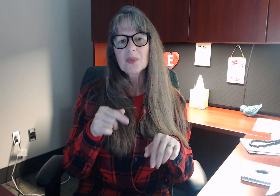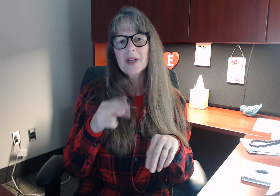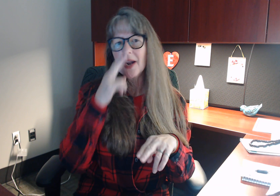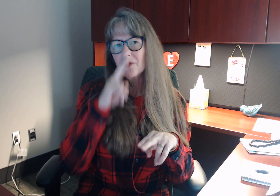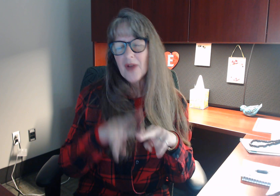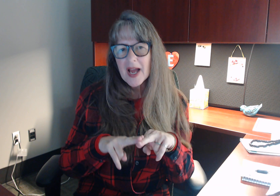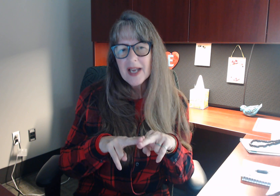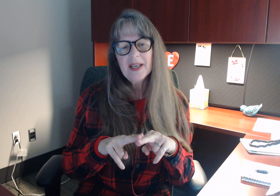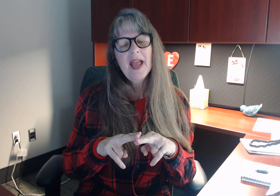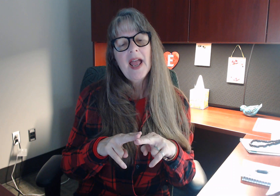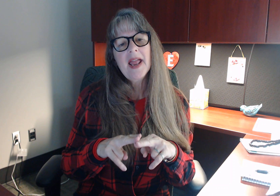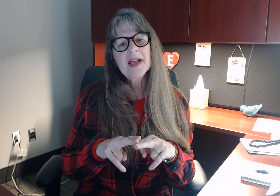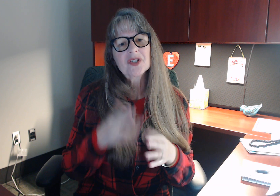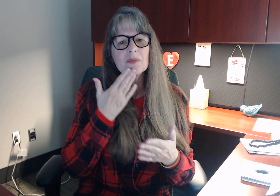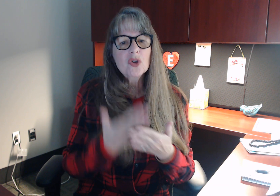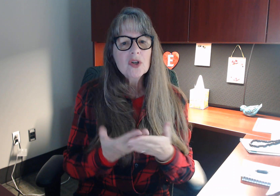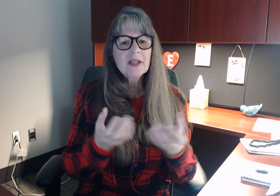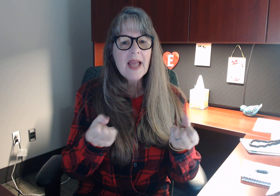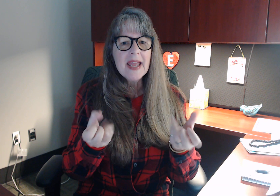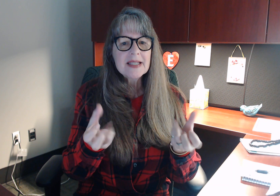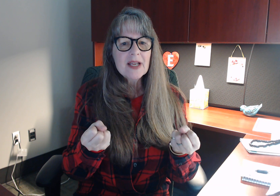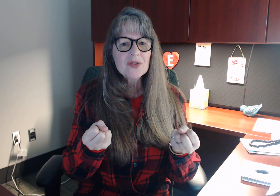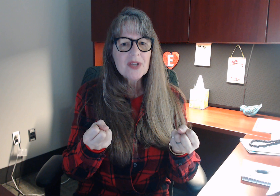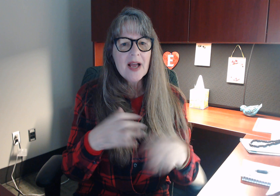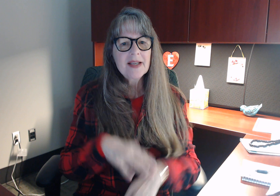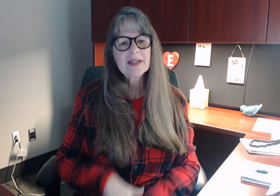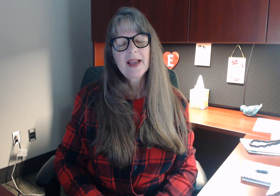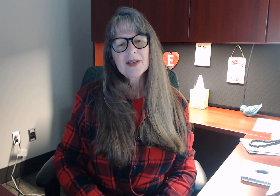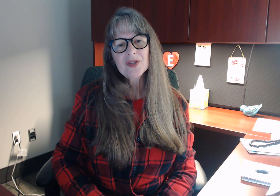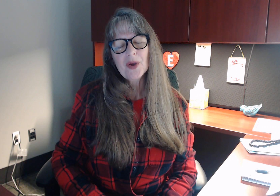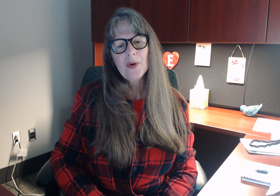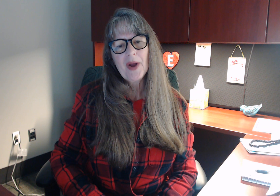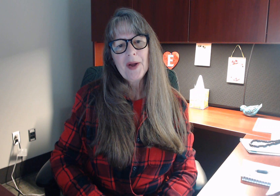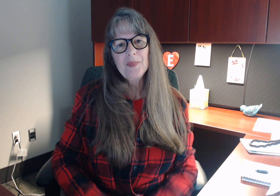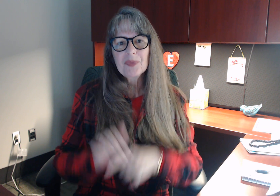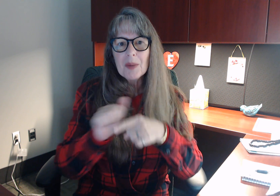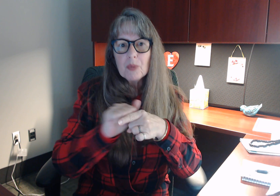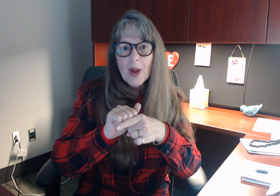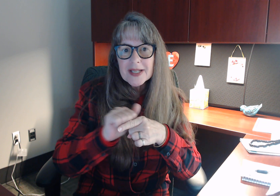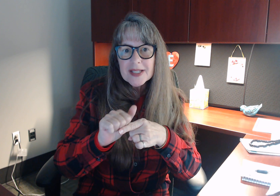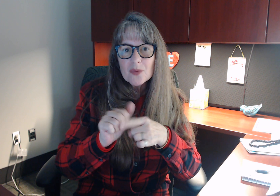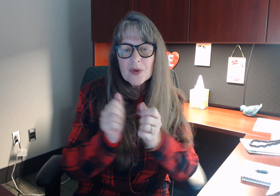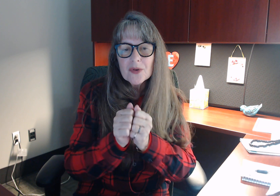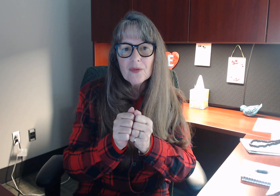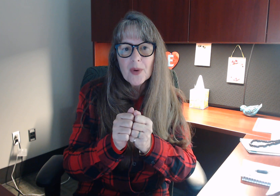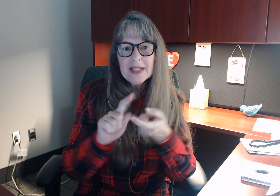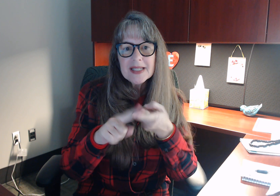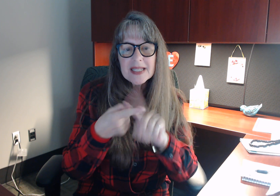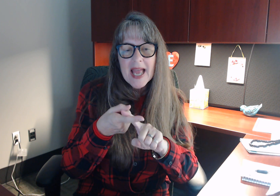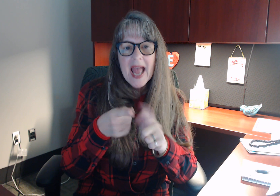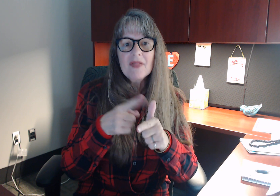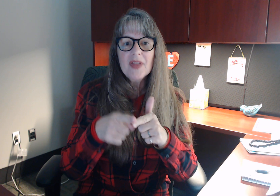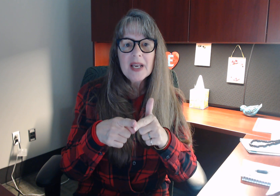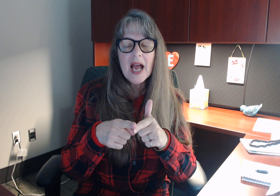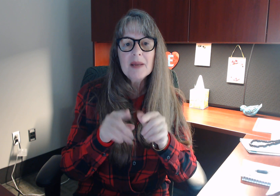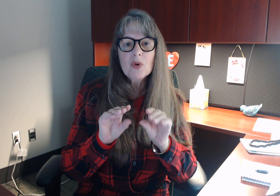kind of fun and some good ASL signs. So practice it with your friends, and then I am going